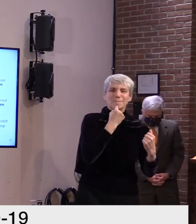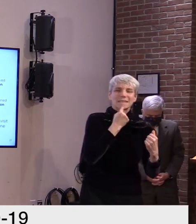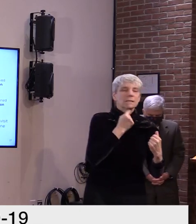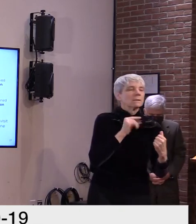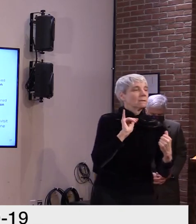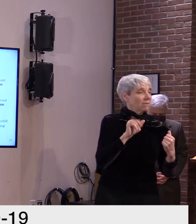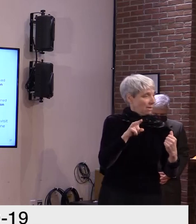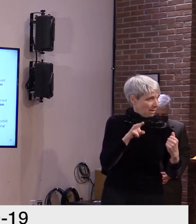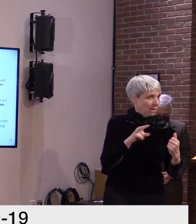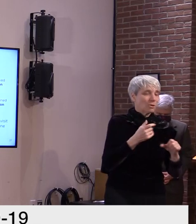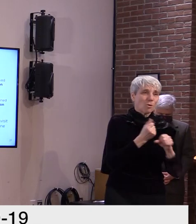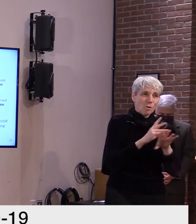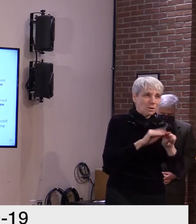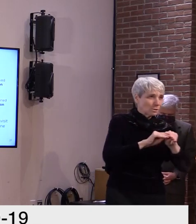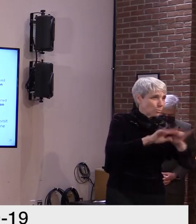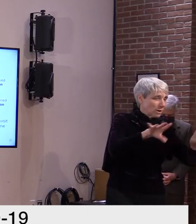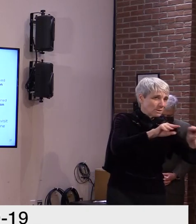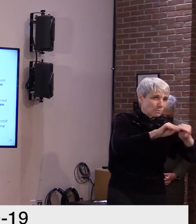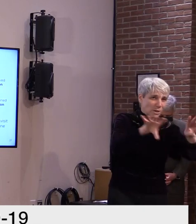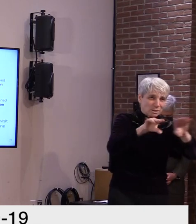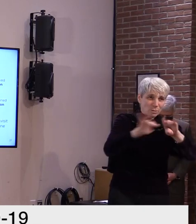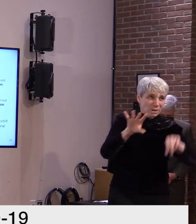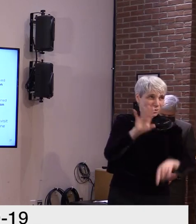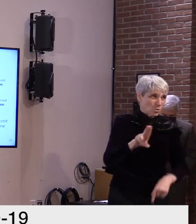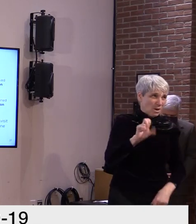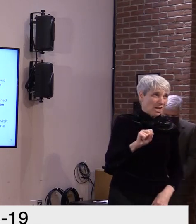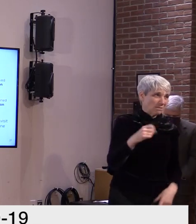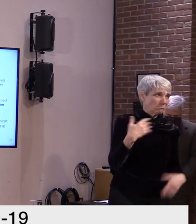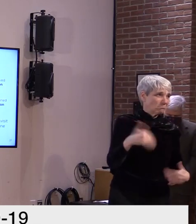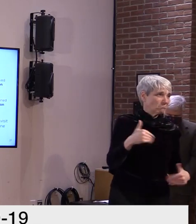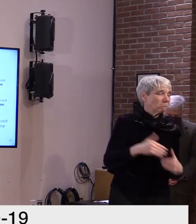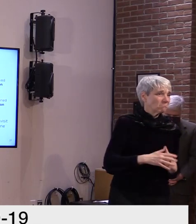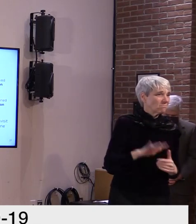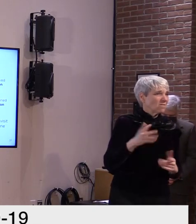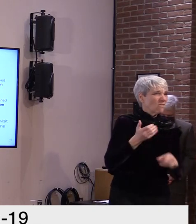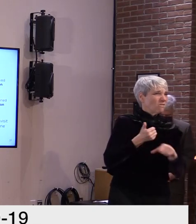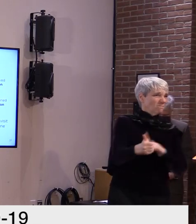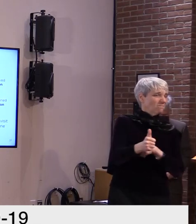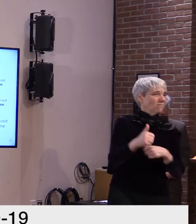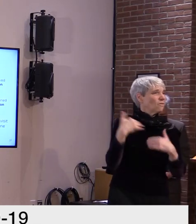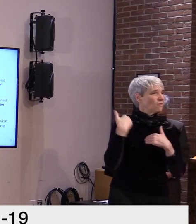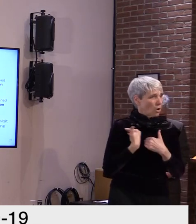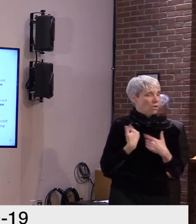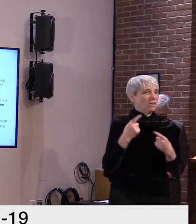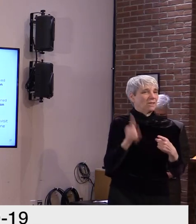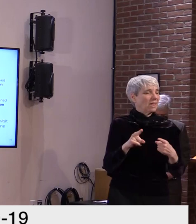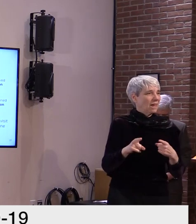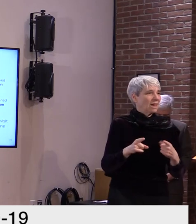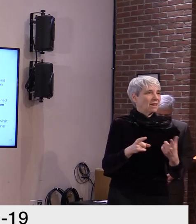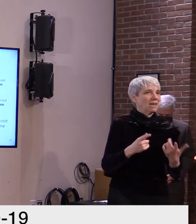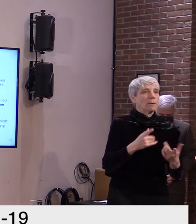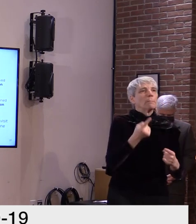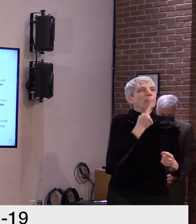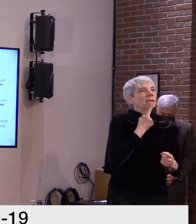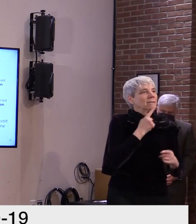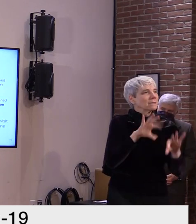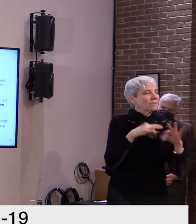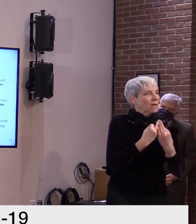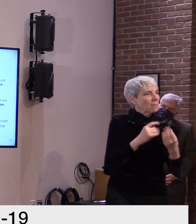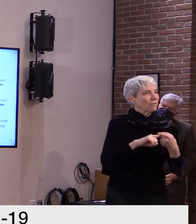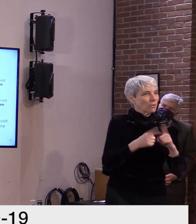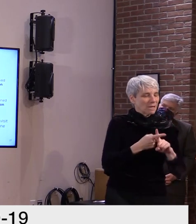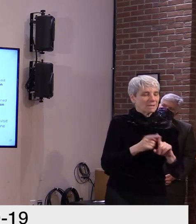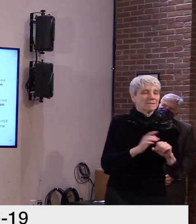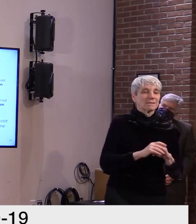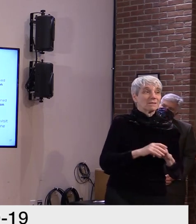of the virus's spread right now across the nation. Adding the element of travel to the mix only adds to the